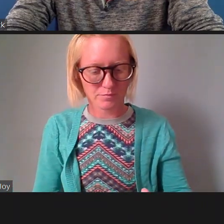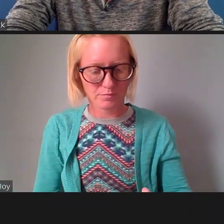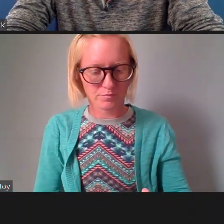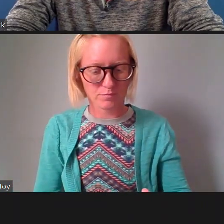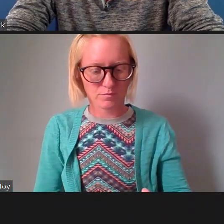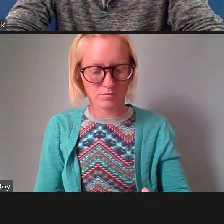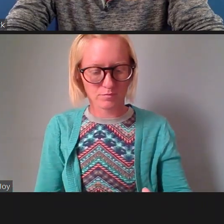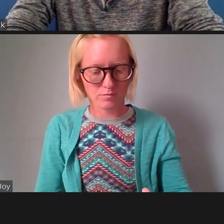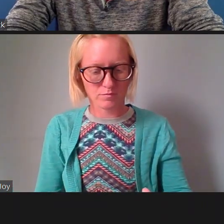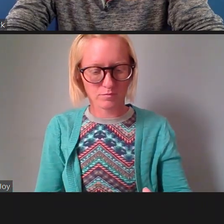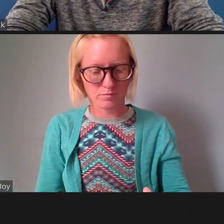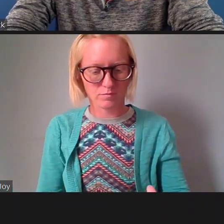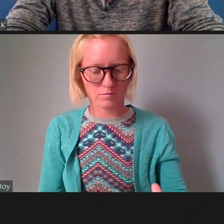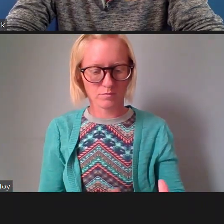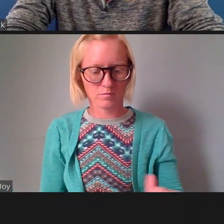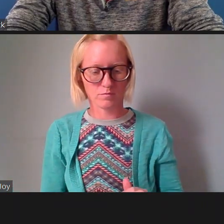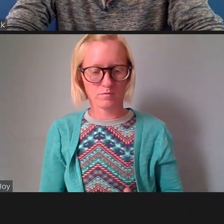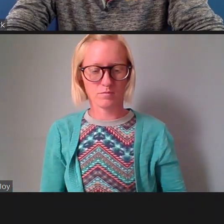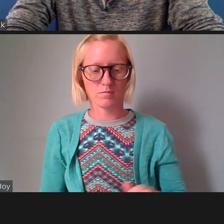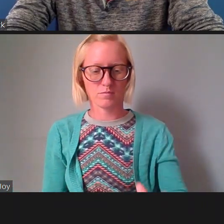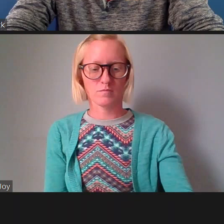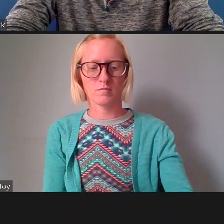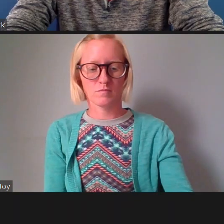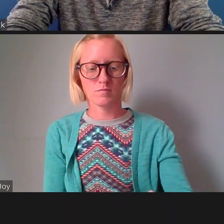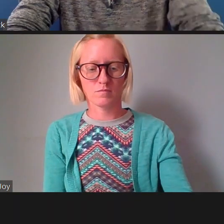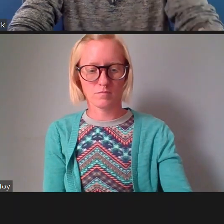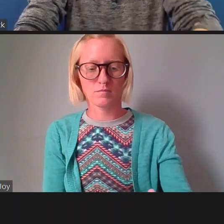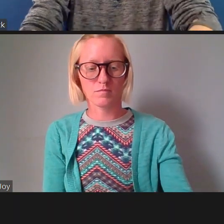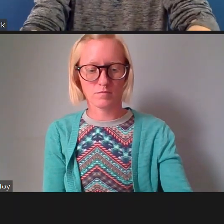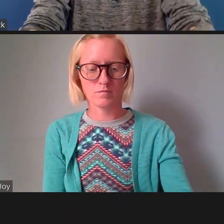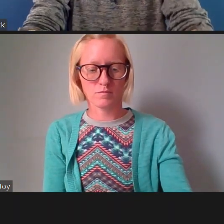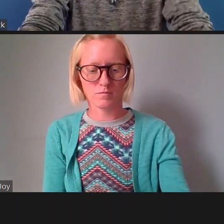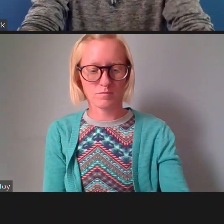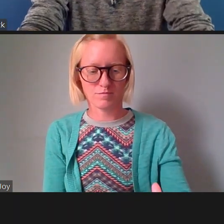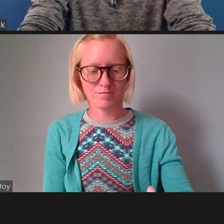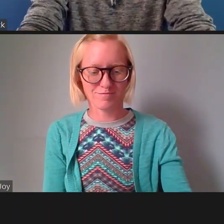ready. It's another 12 minutes of magic, right?